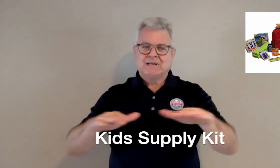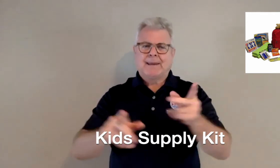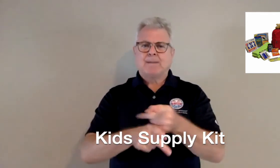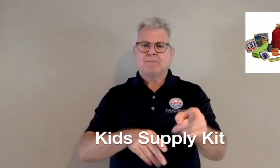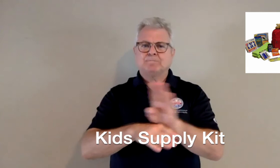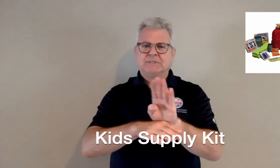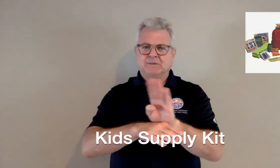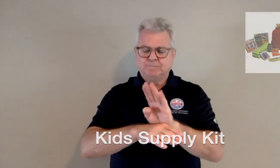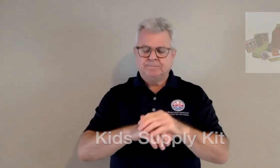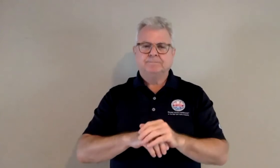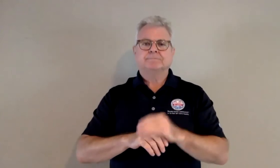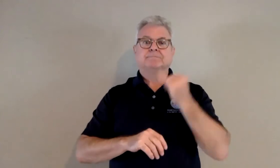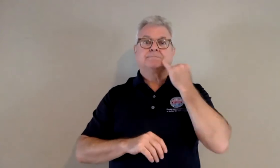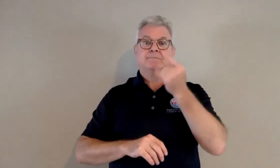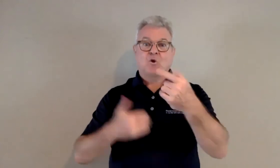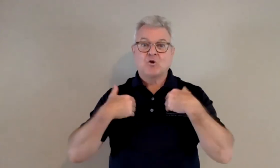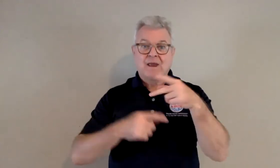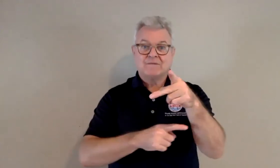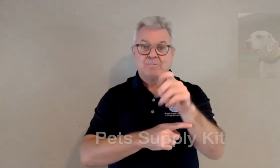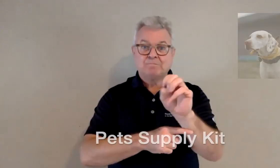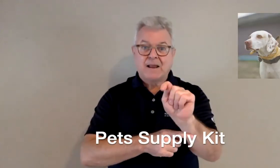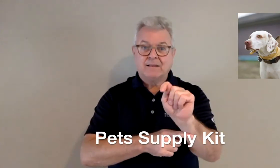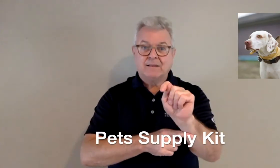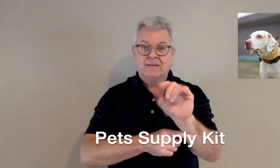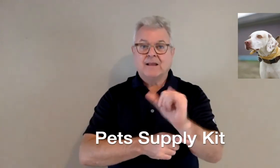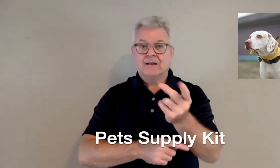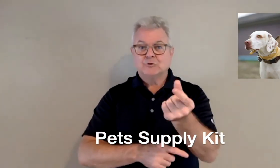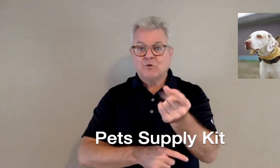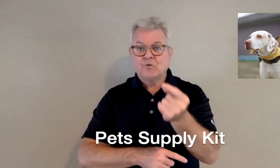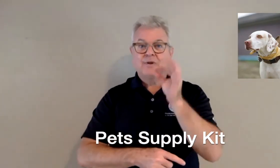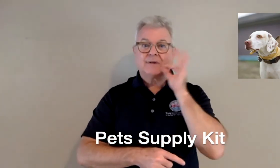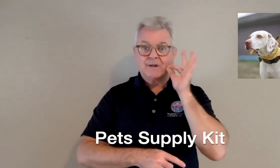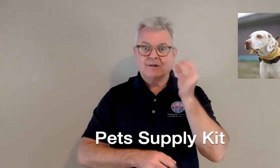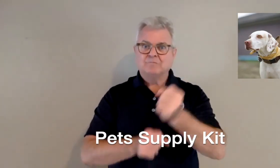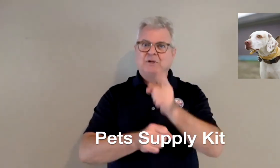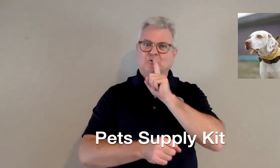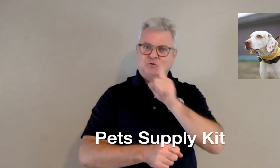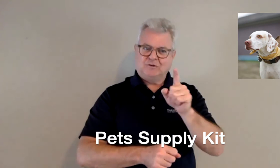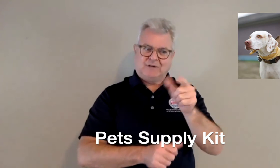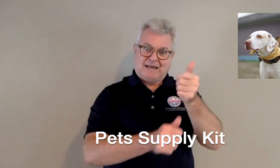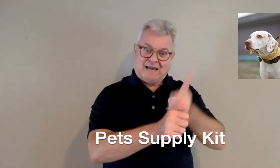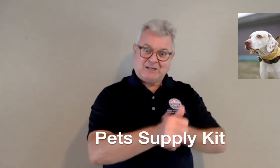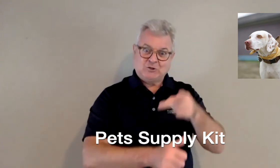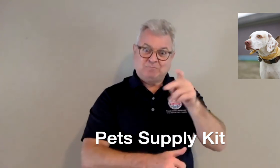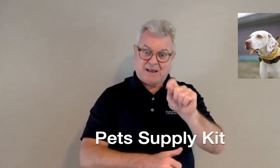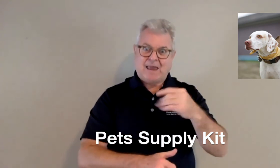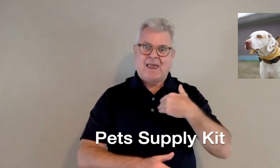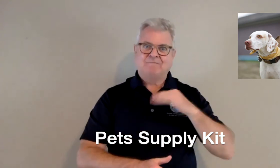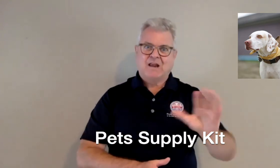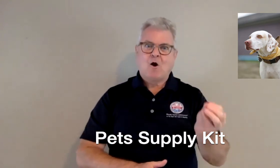books or games for children to keep them busy. If you have any pets, a dog or a cat, be sure that